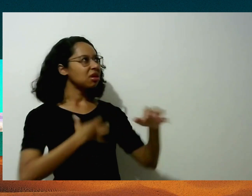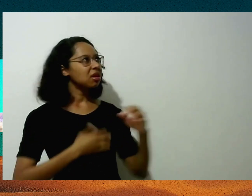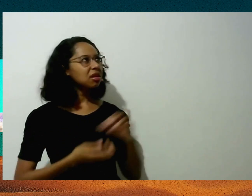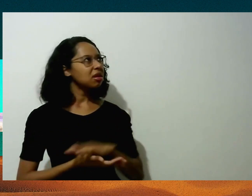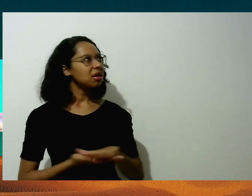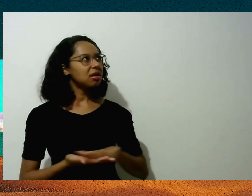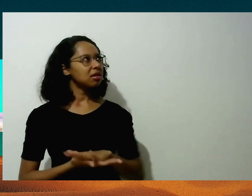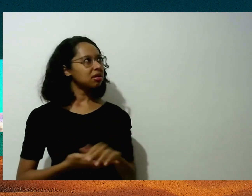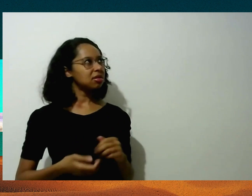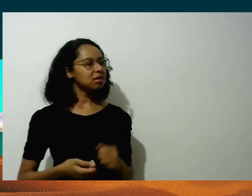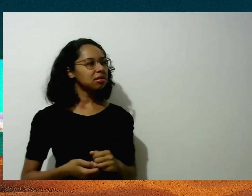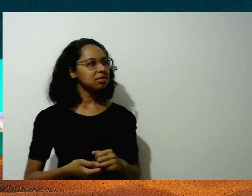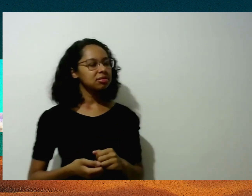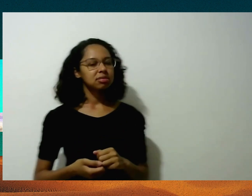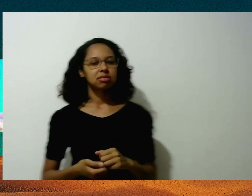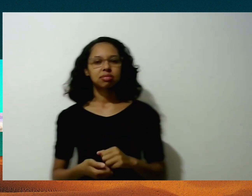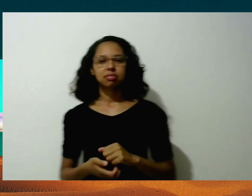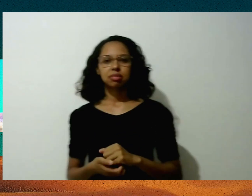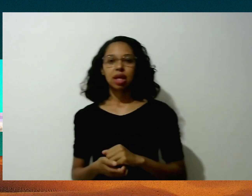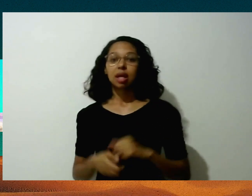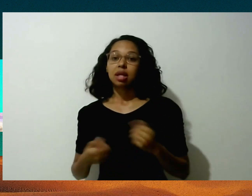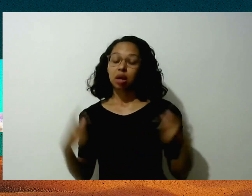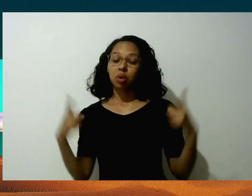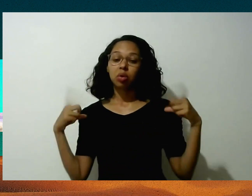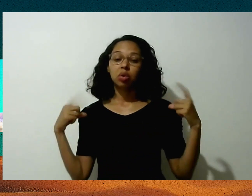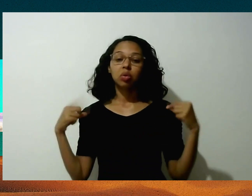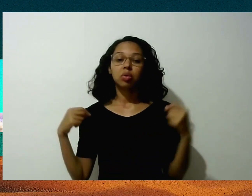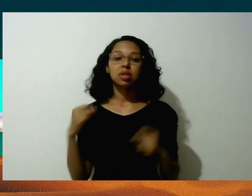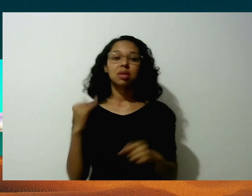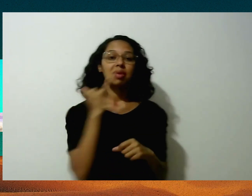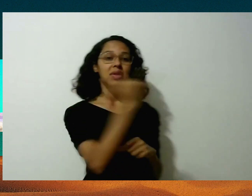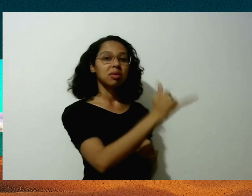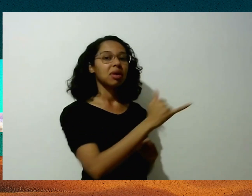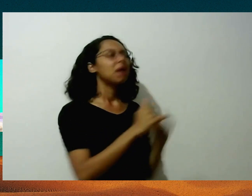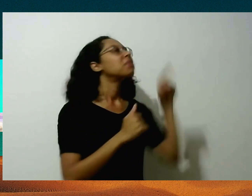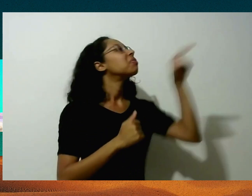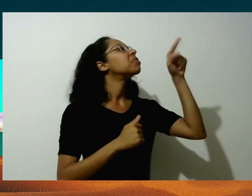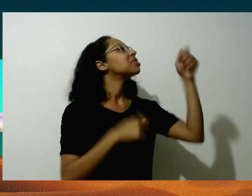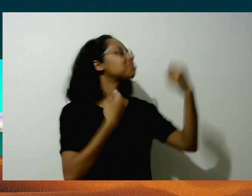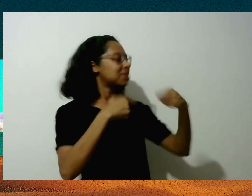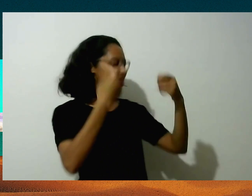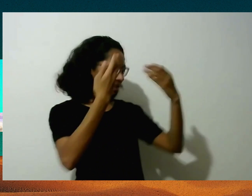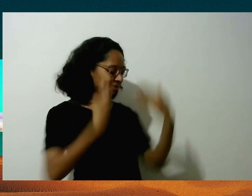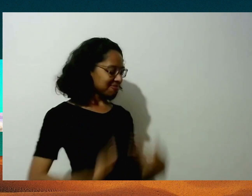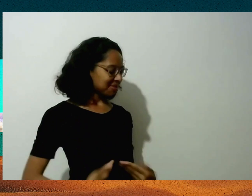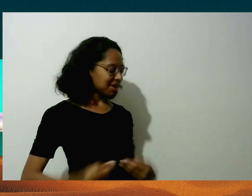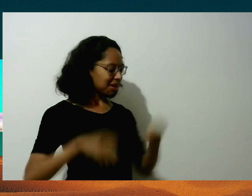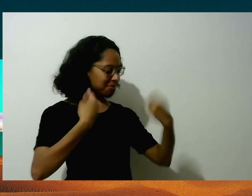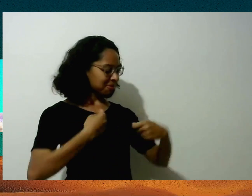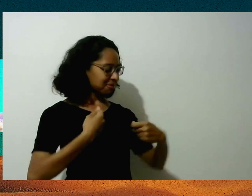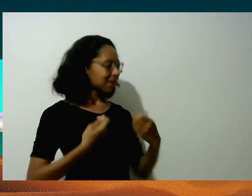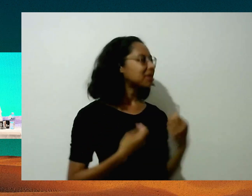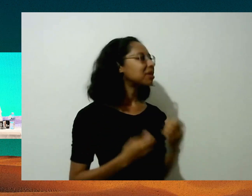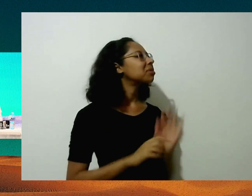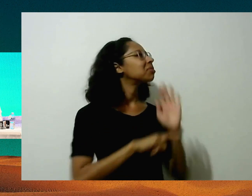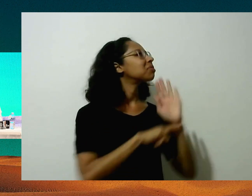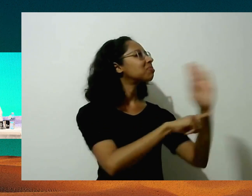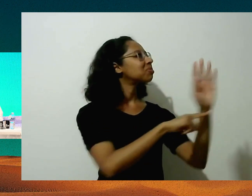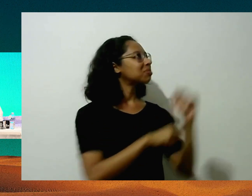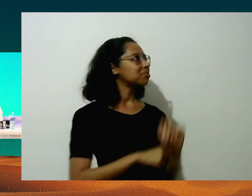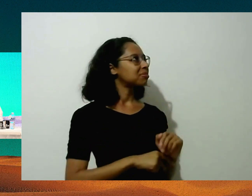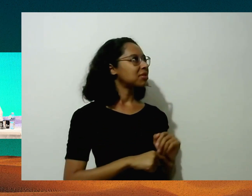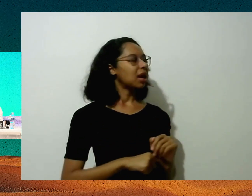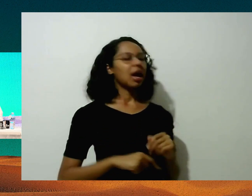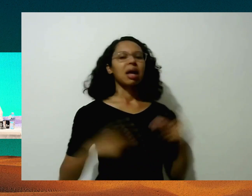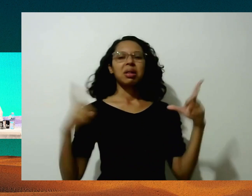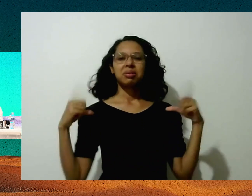going to need me, I'm going to help you. Você vai precisar de mim. You will need me. Por isso, irmãos, ele se exaltou e